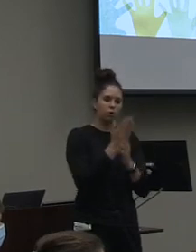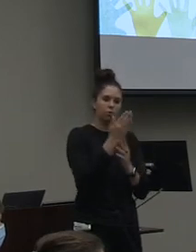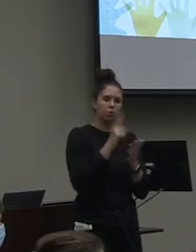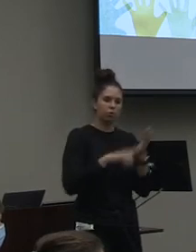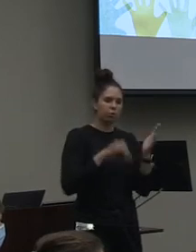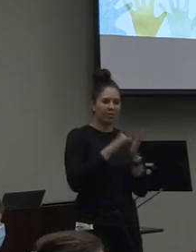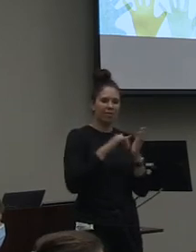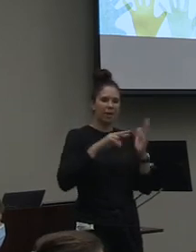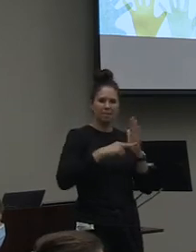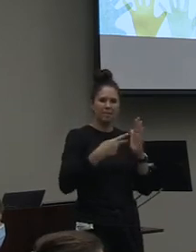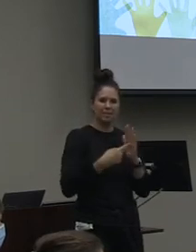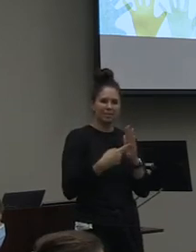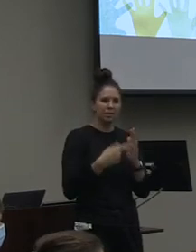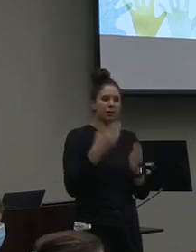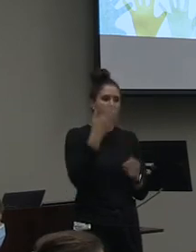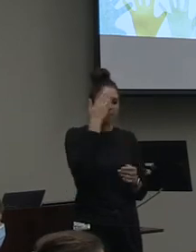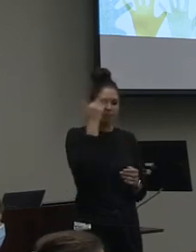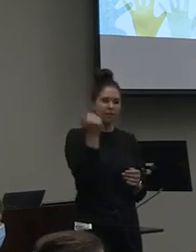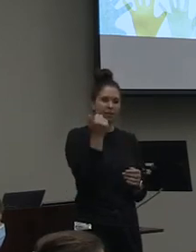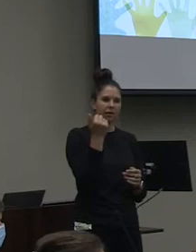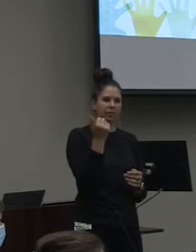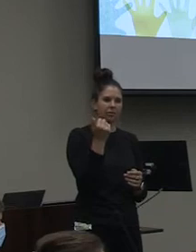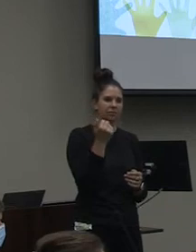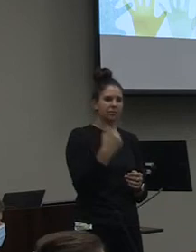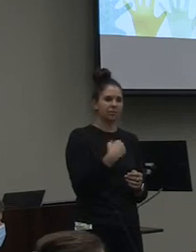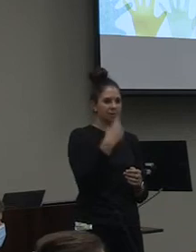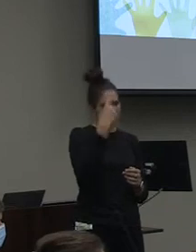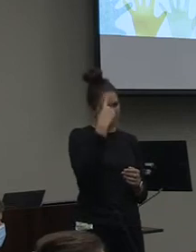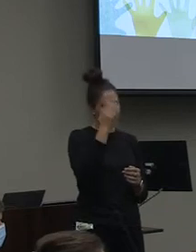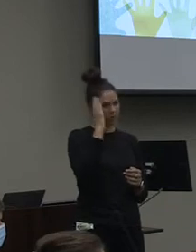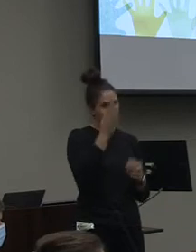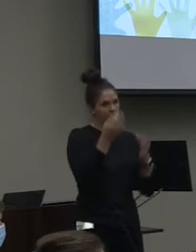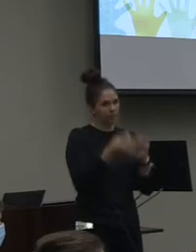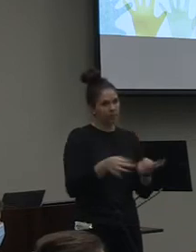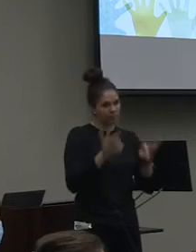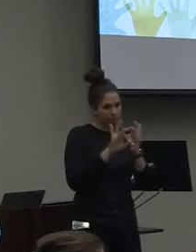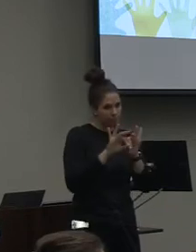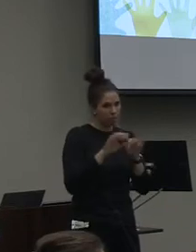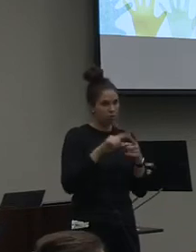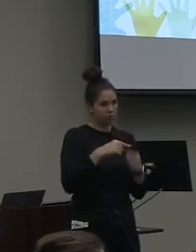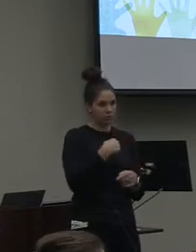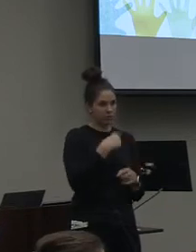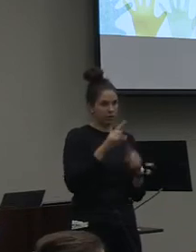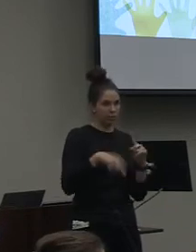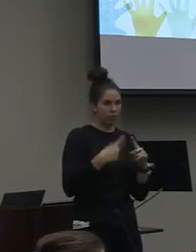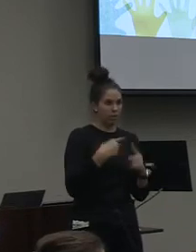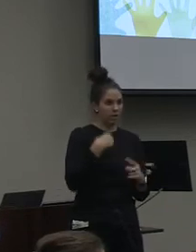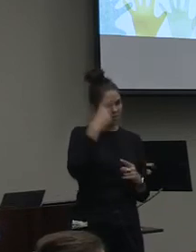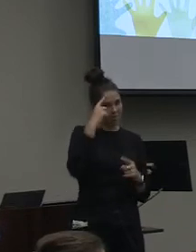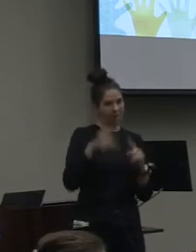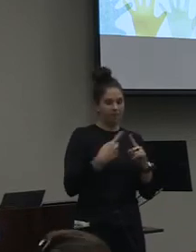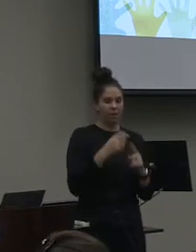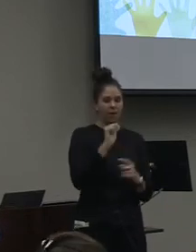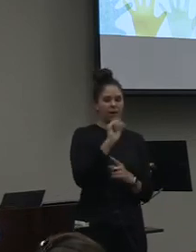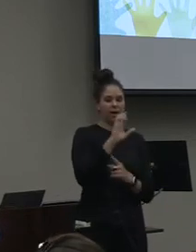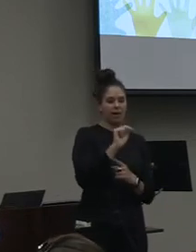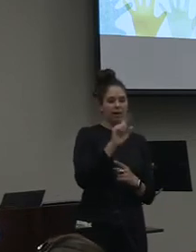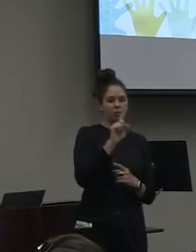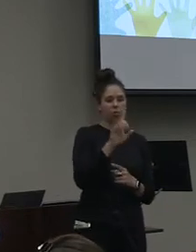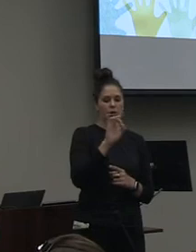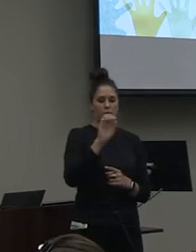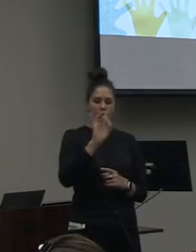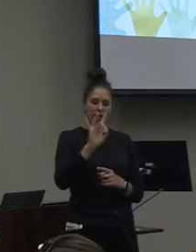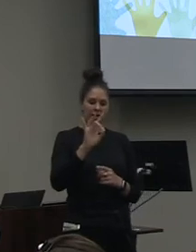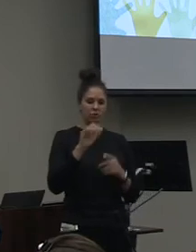that means then, because I think it will be important to me when I think about the Act 108 training and